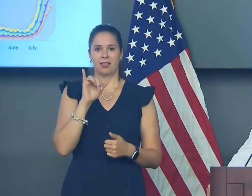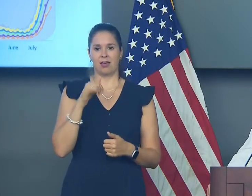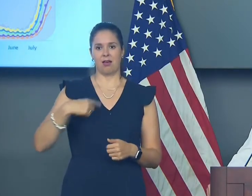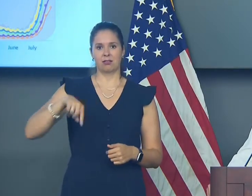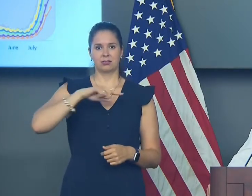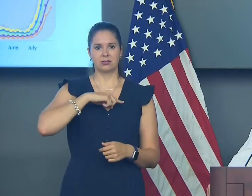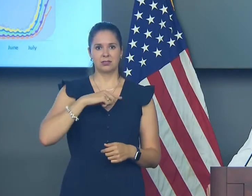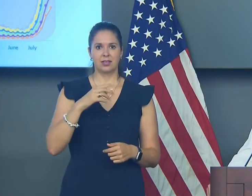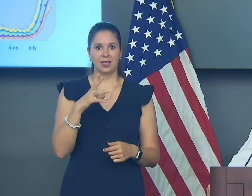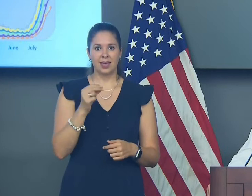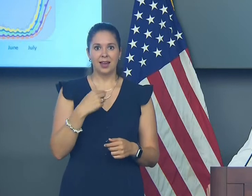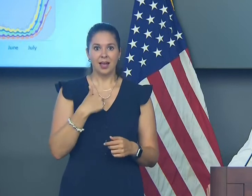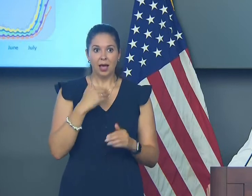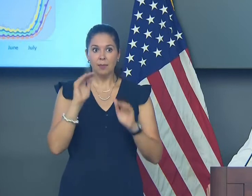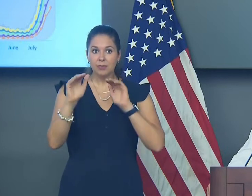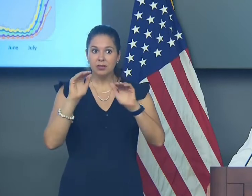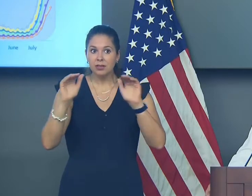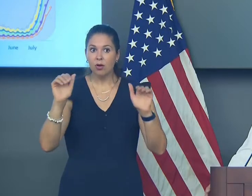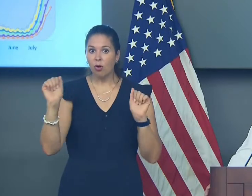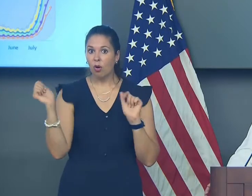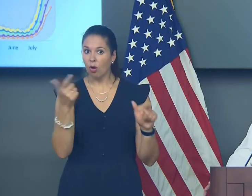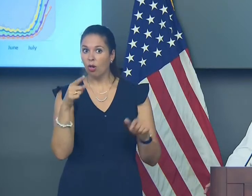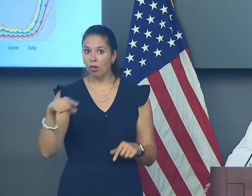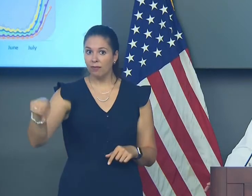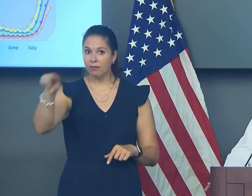And I'm appealing to everyone.